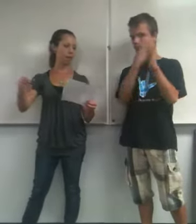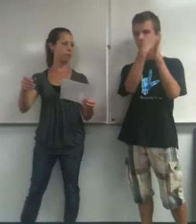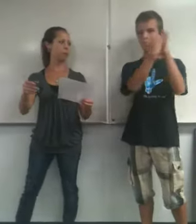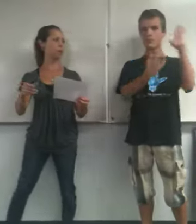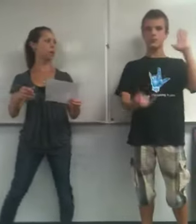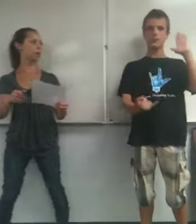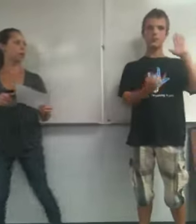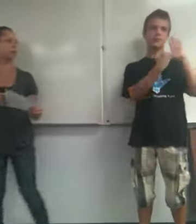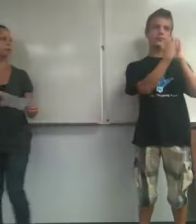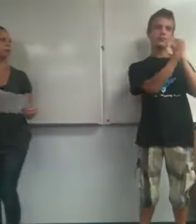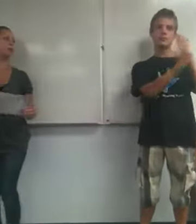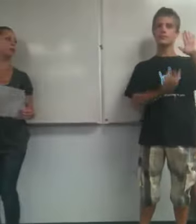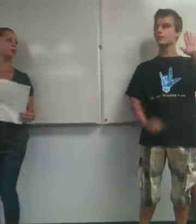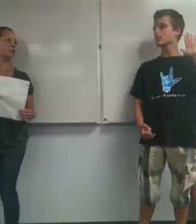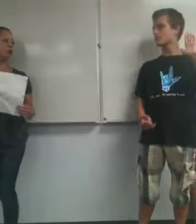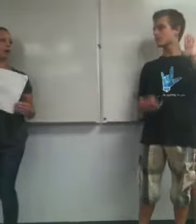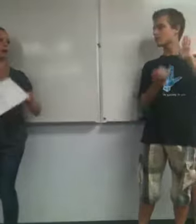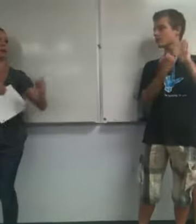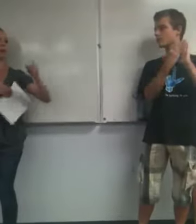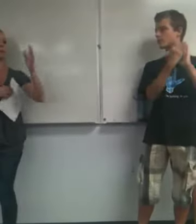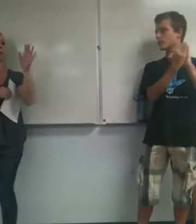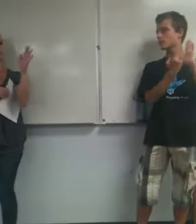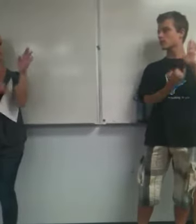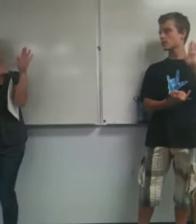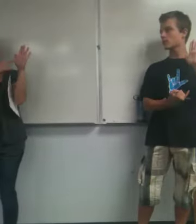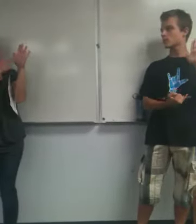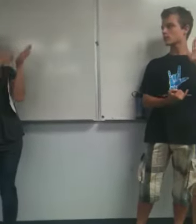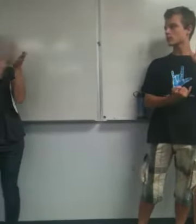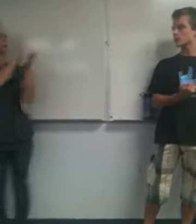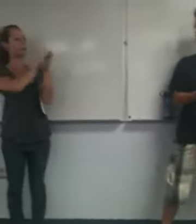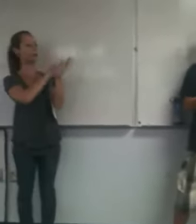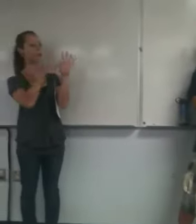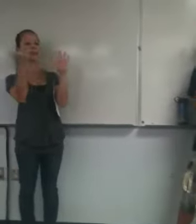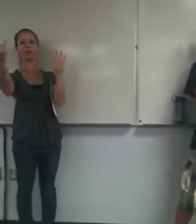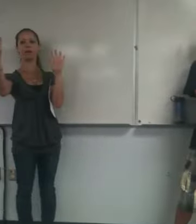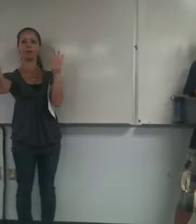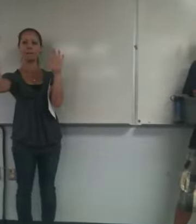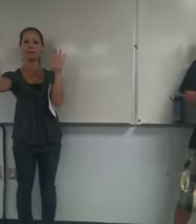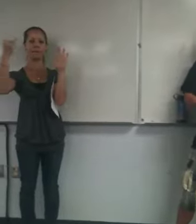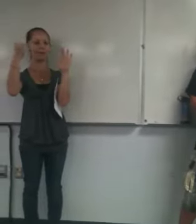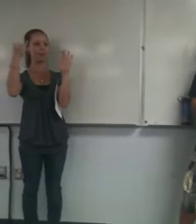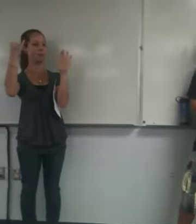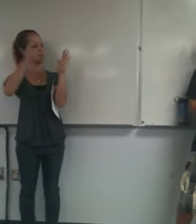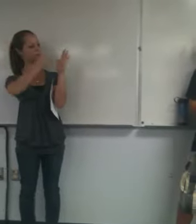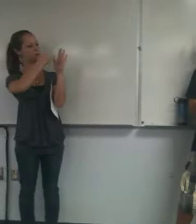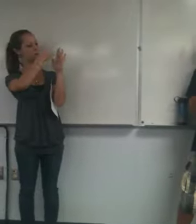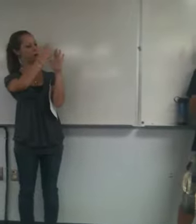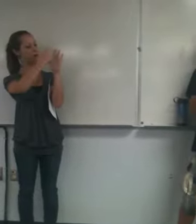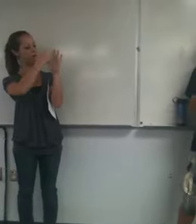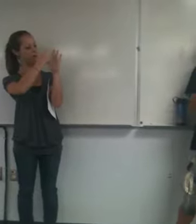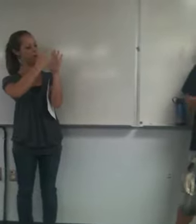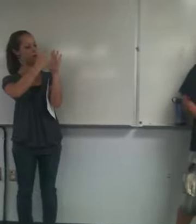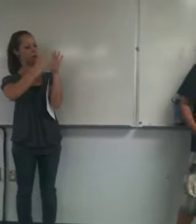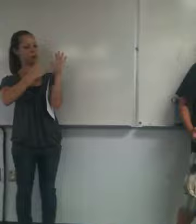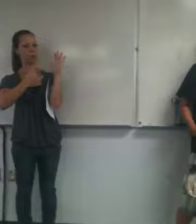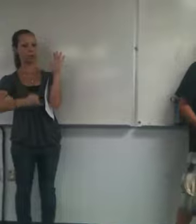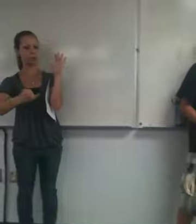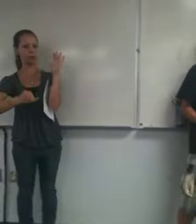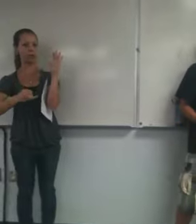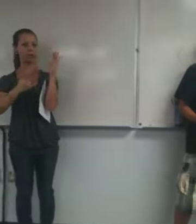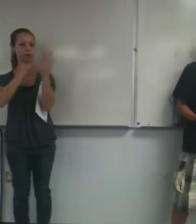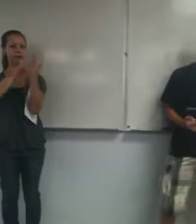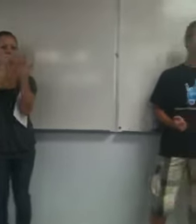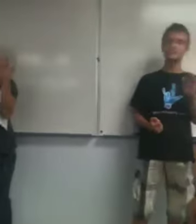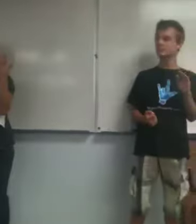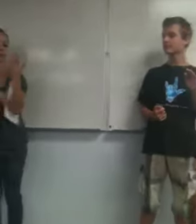18 is art, like you're drawing on a paper. So this is the paper and your pen or pencil or whatever, and you're